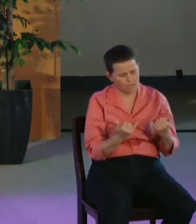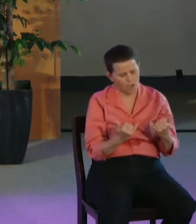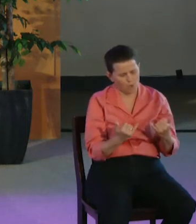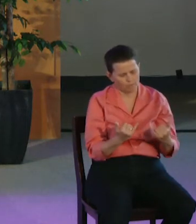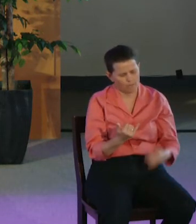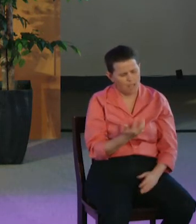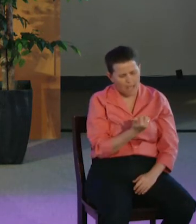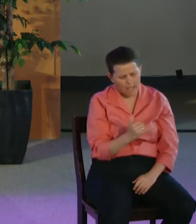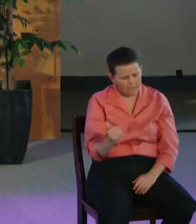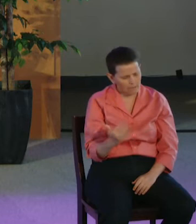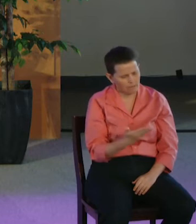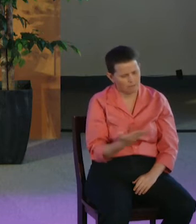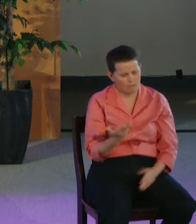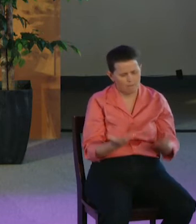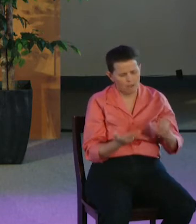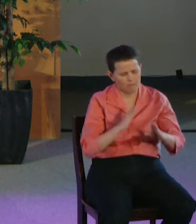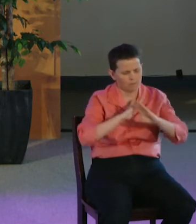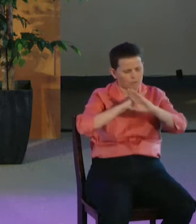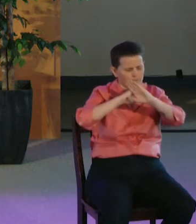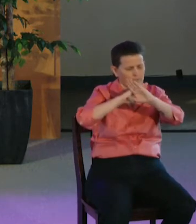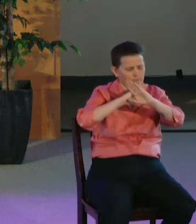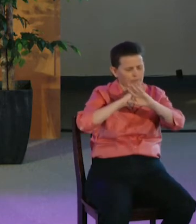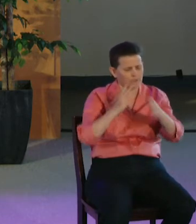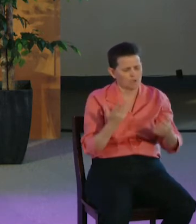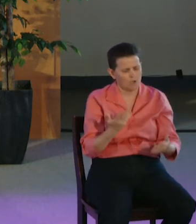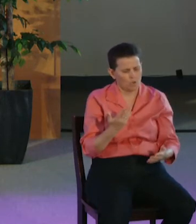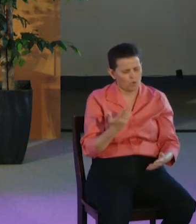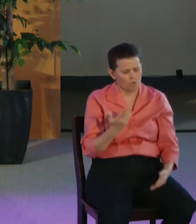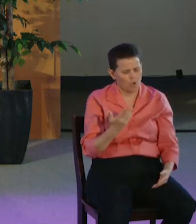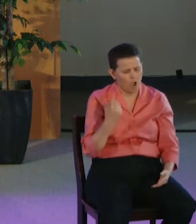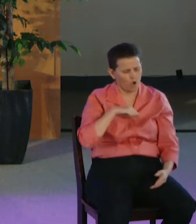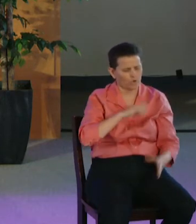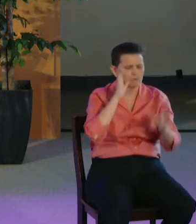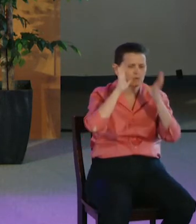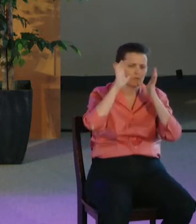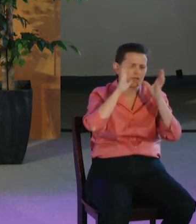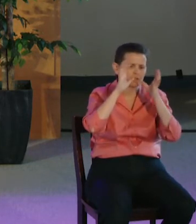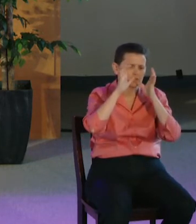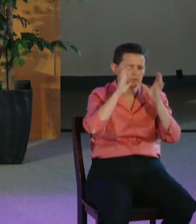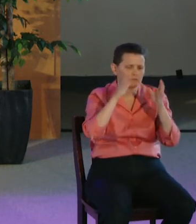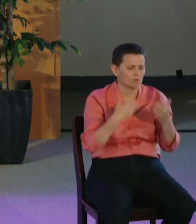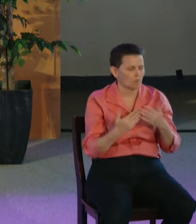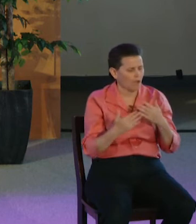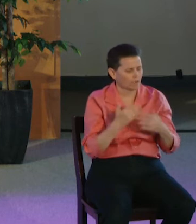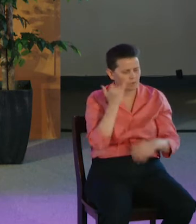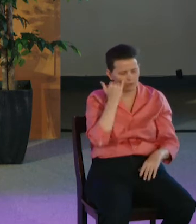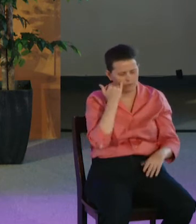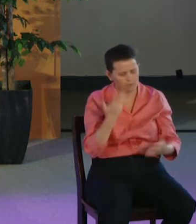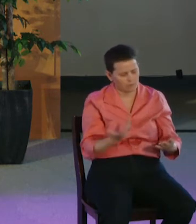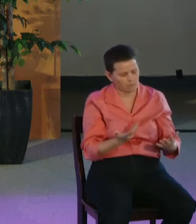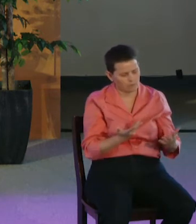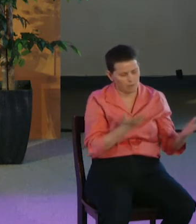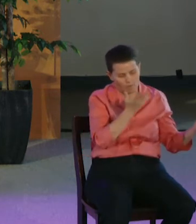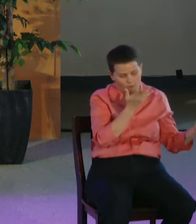of that clear communication with the Father, whether it's our earthly fathers who are still with us,